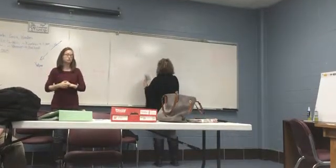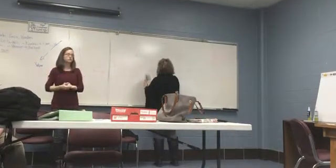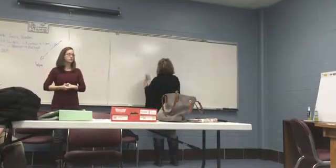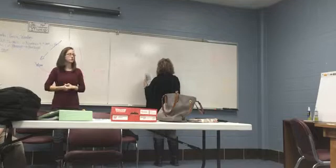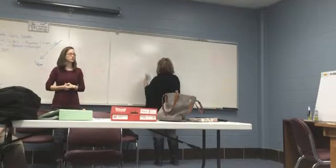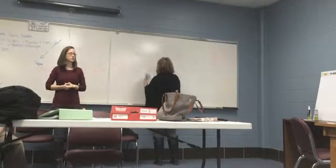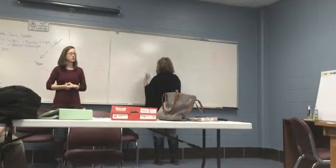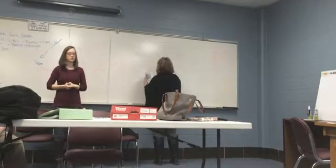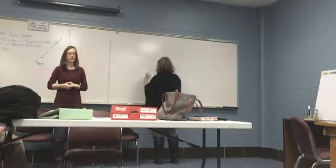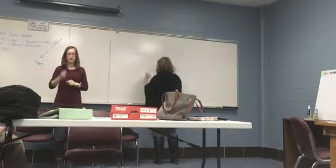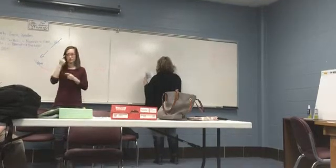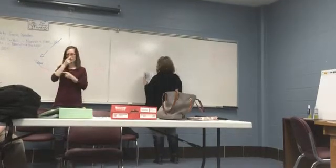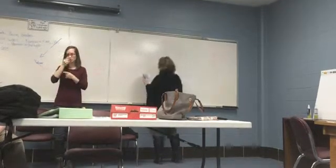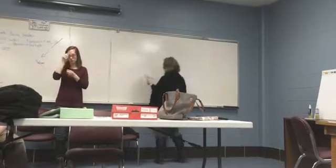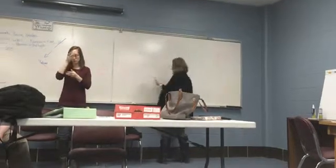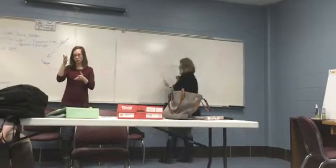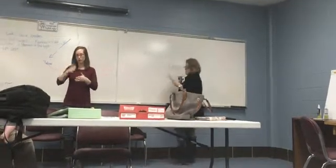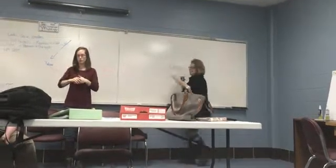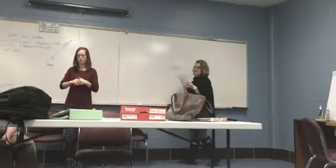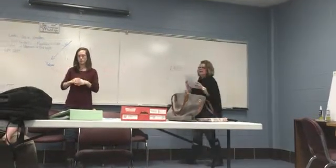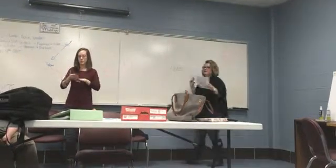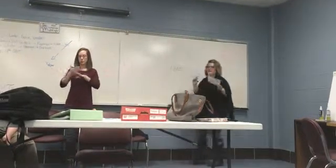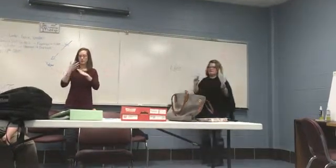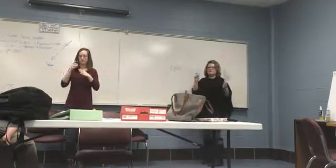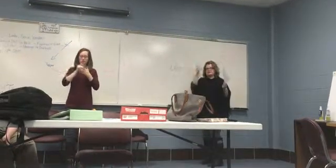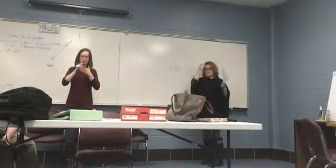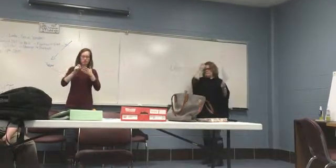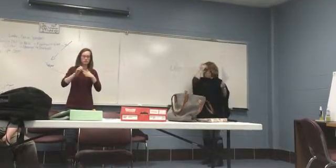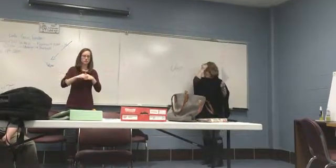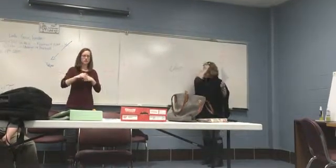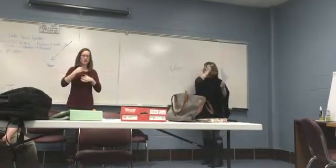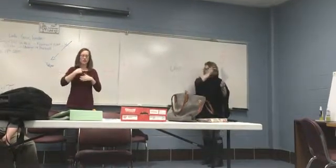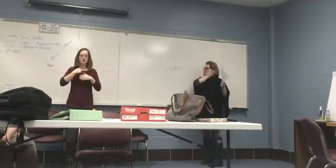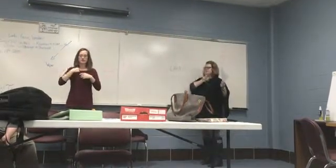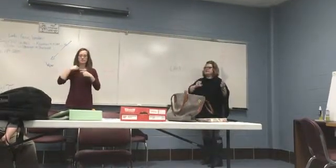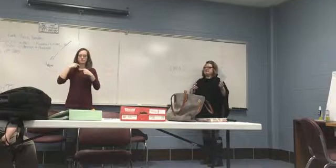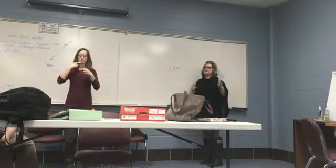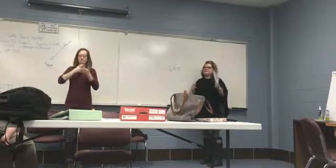And I will tell you, as before I finish putting this up here, I debated on this example, but